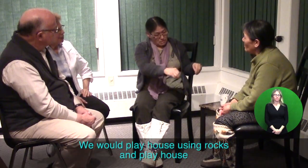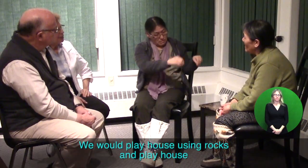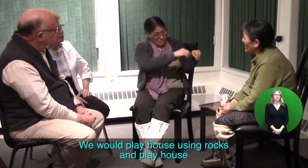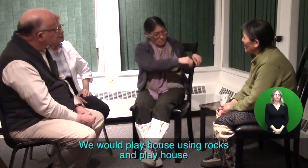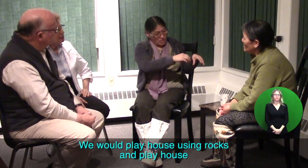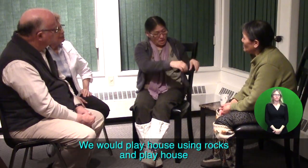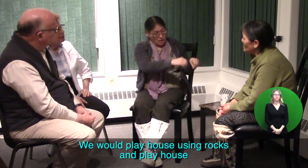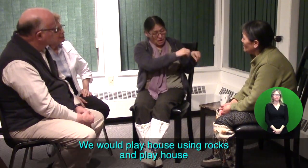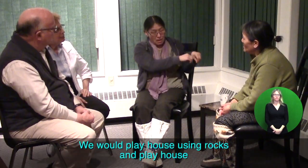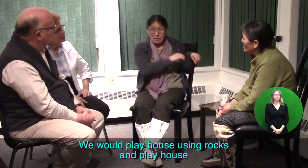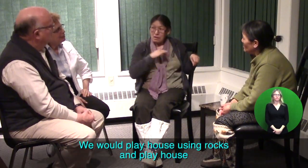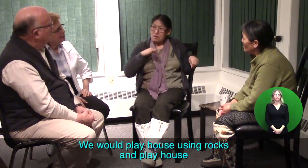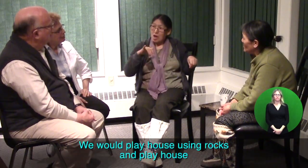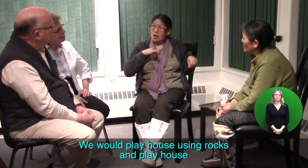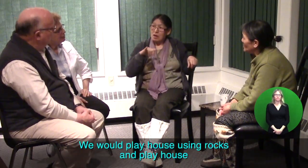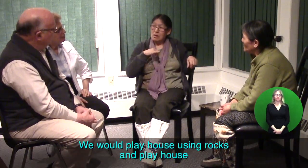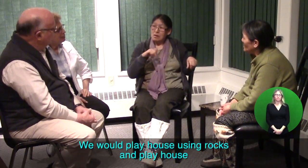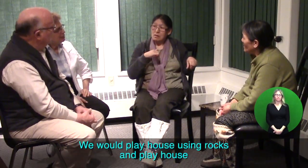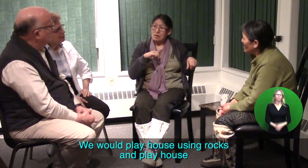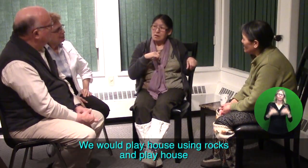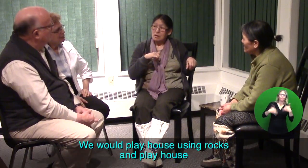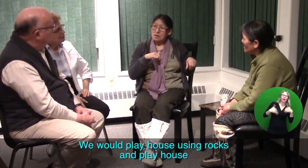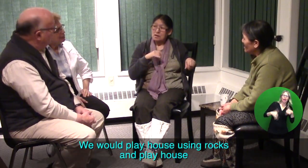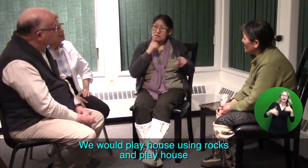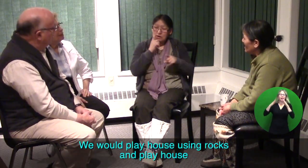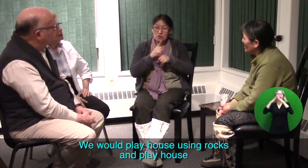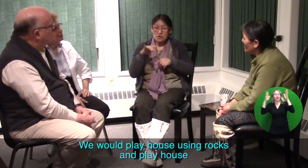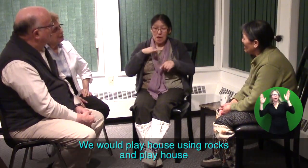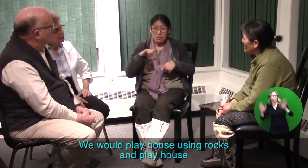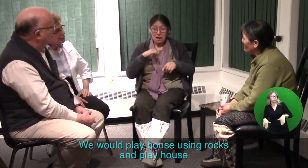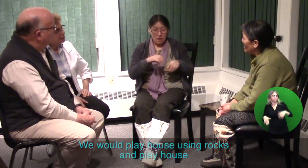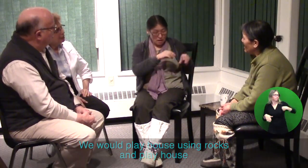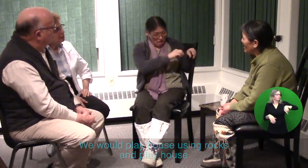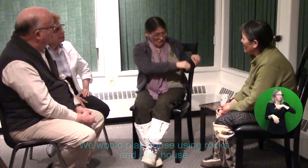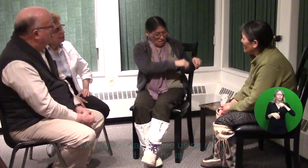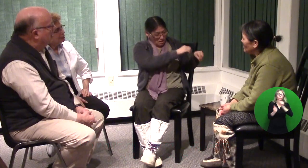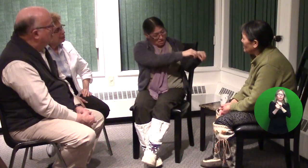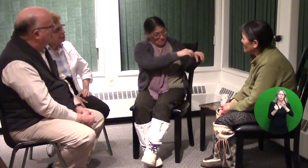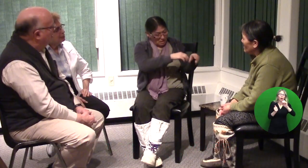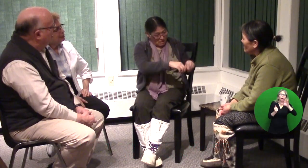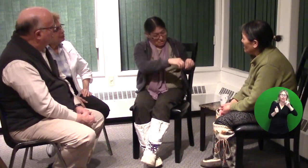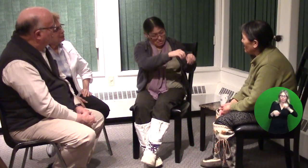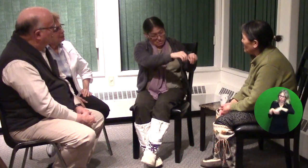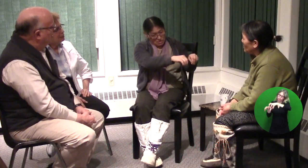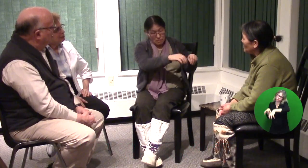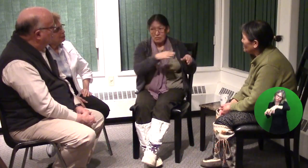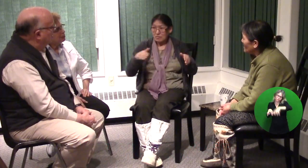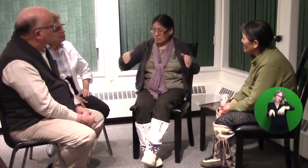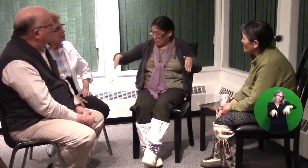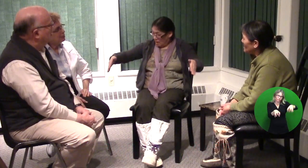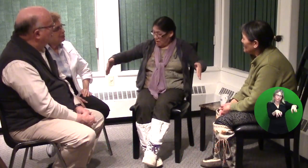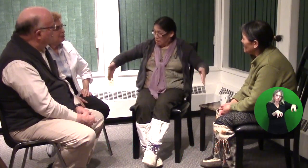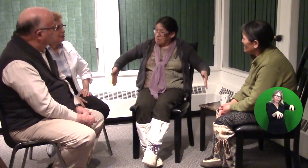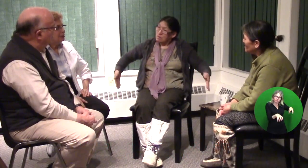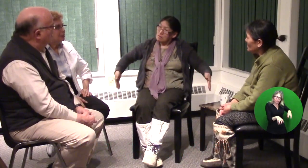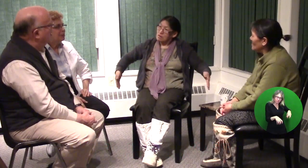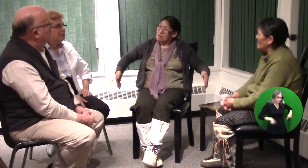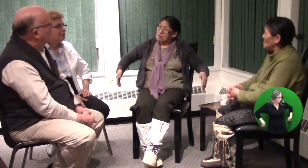They will play house using rocks and play house and use